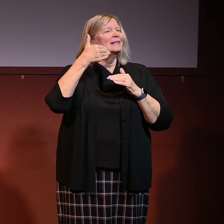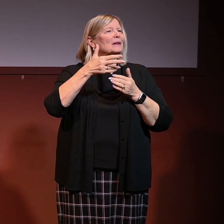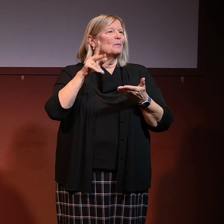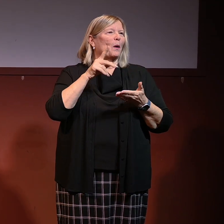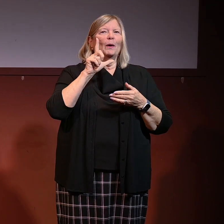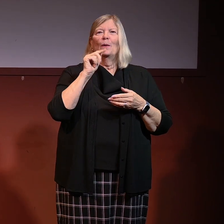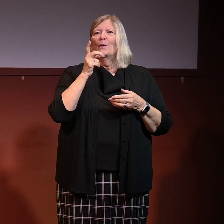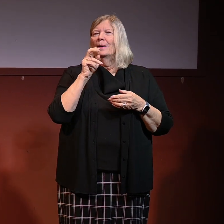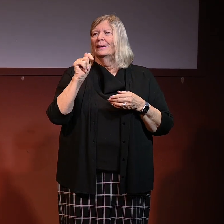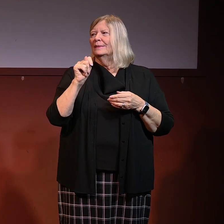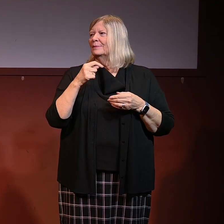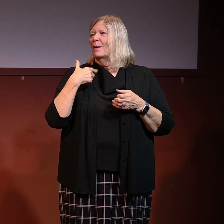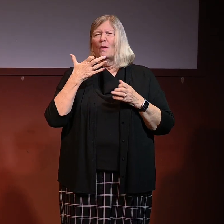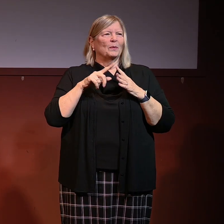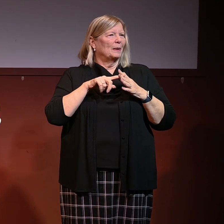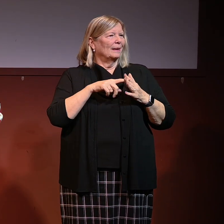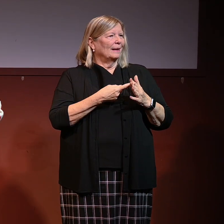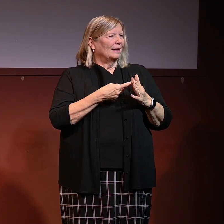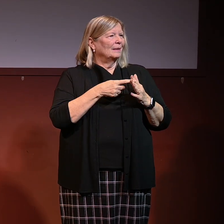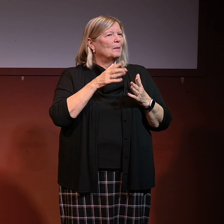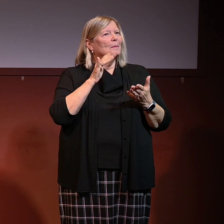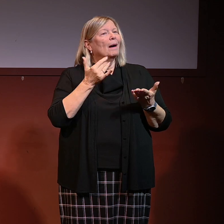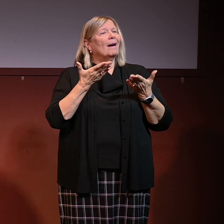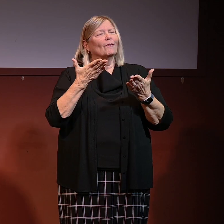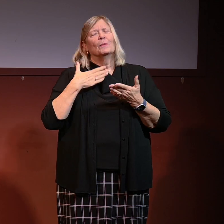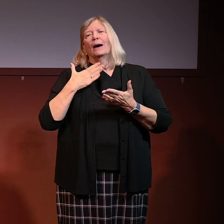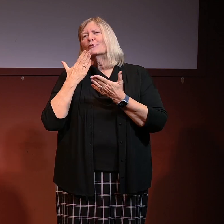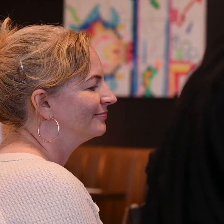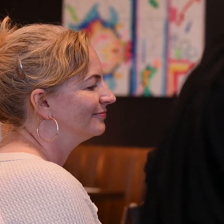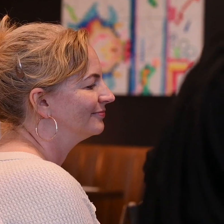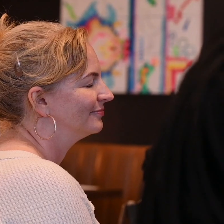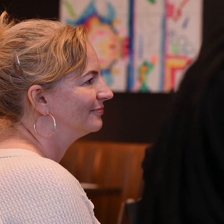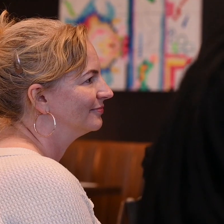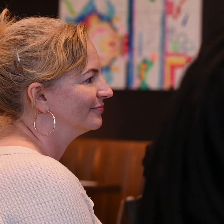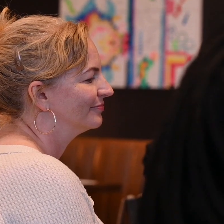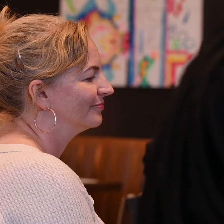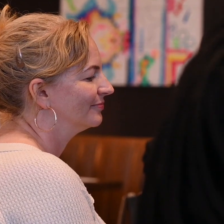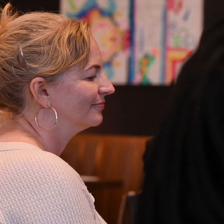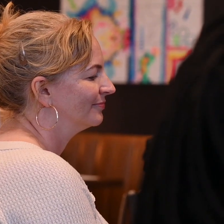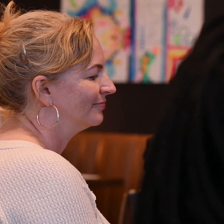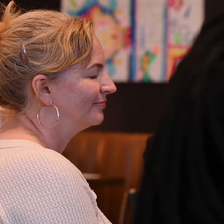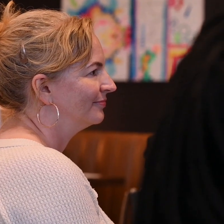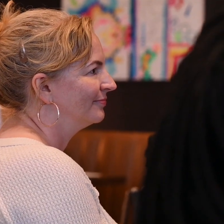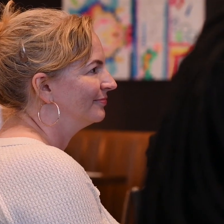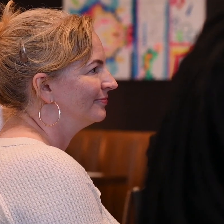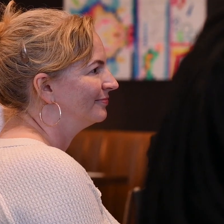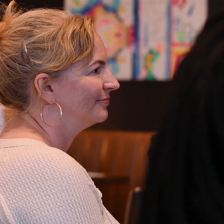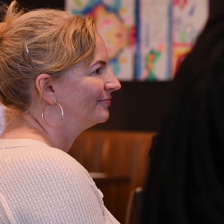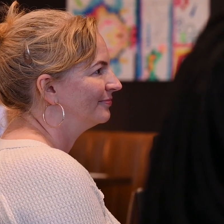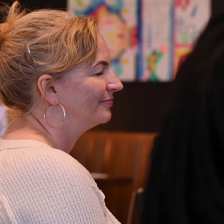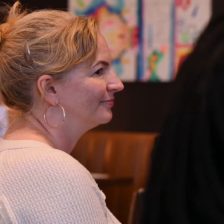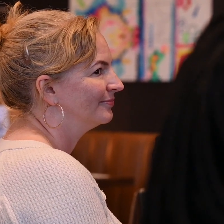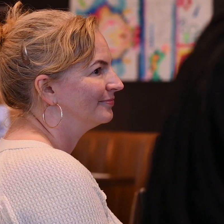Laureate. I want to begin by offering my gratitude. Gratitude for all of you here today, all of you who sustain